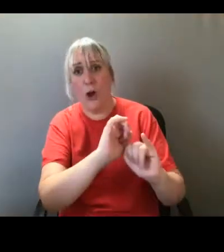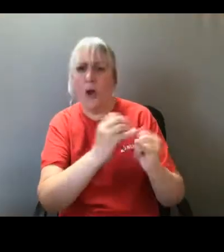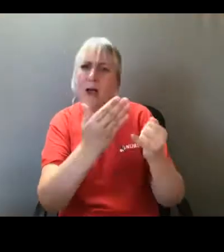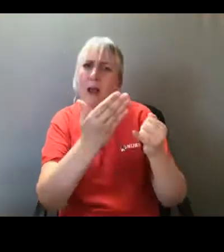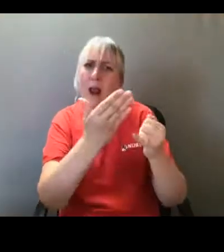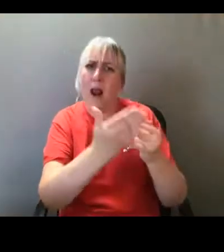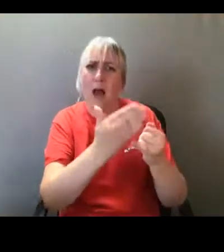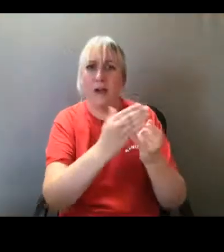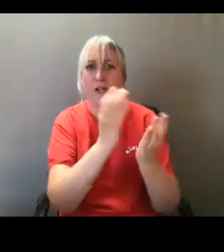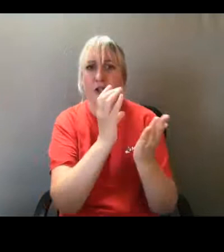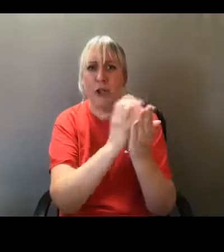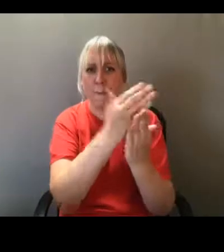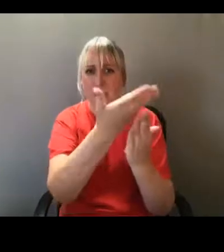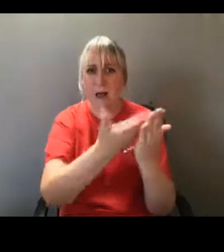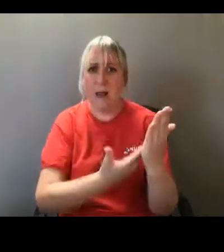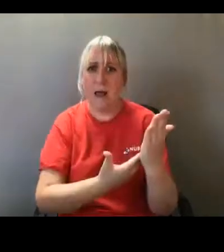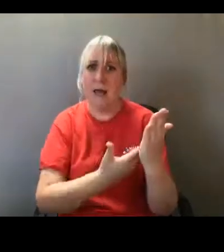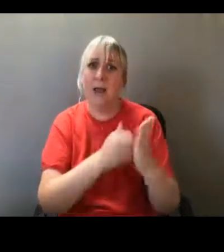in her